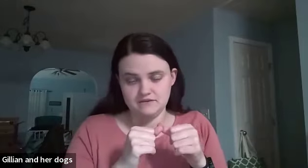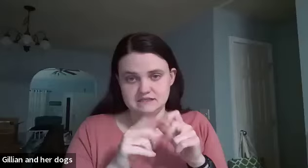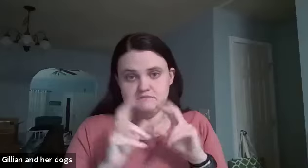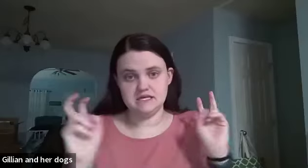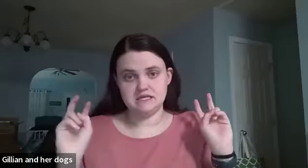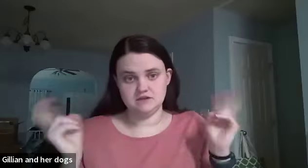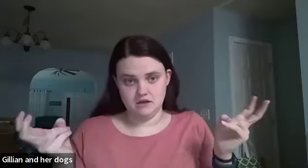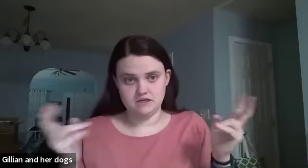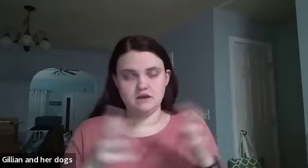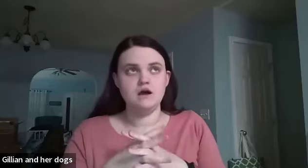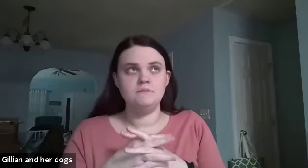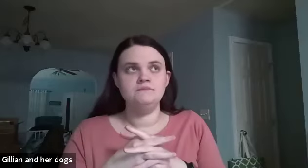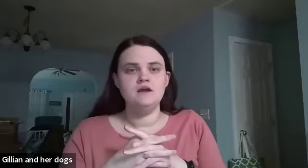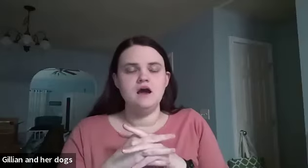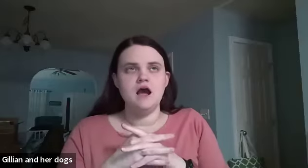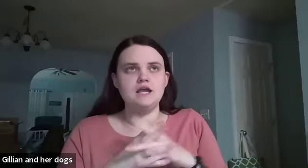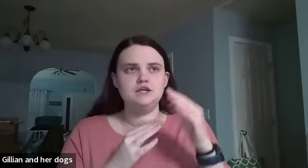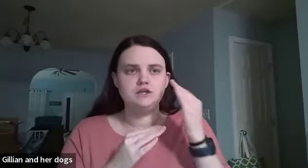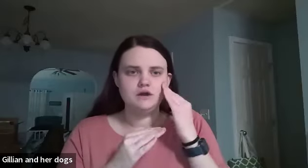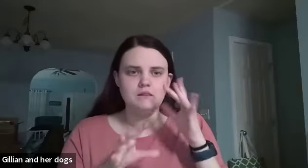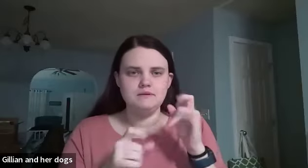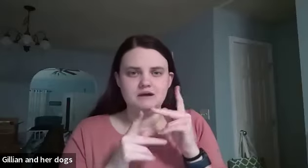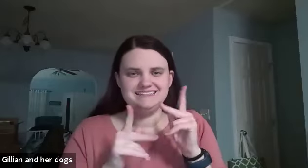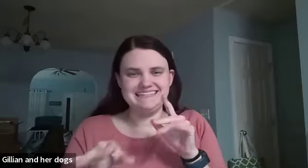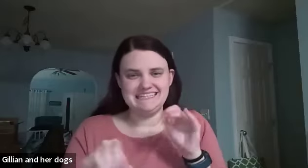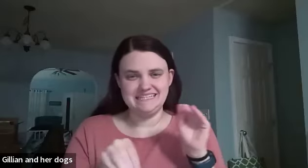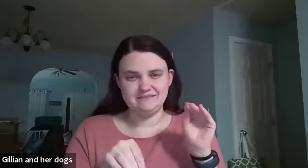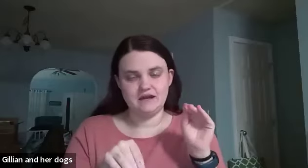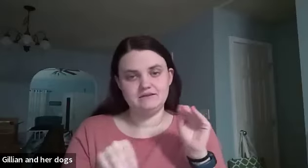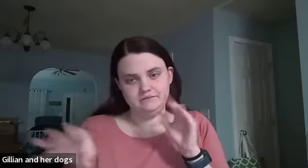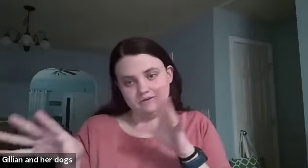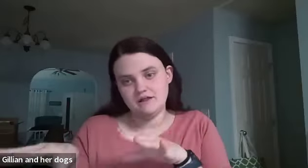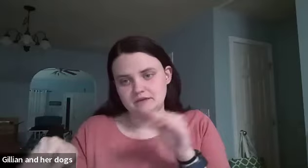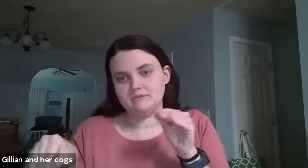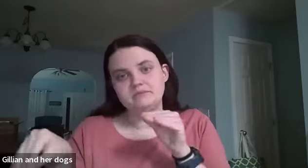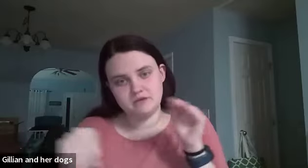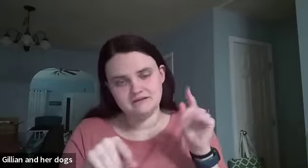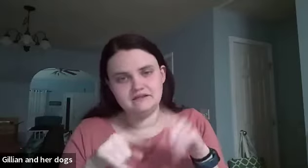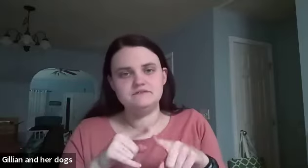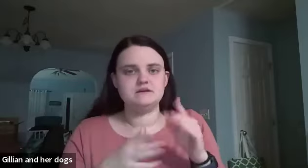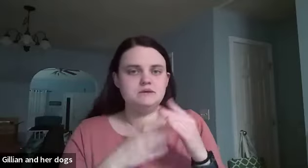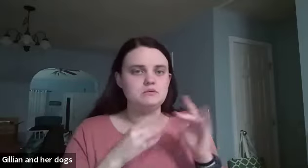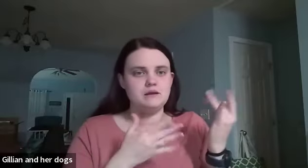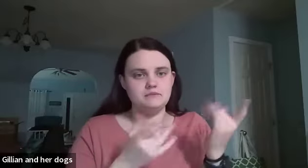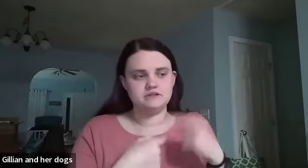That's a big topic. I know a lot of people had to leave, not leave, well, a lot of people had to leave. Some people were not able to